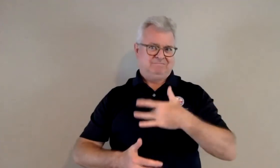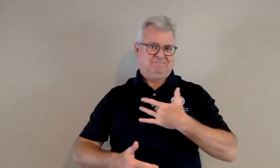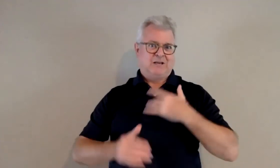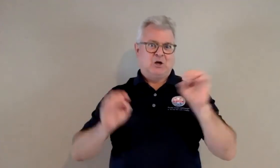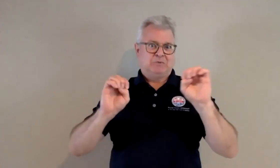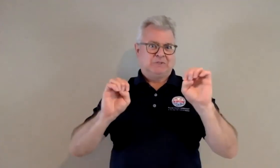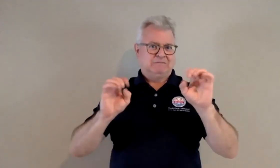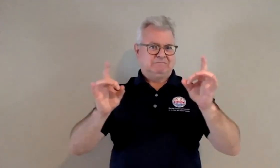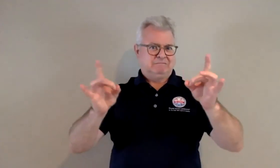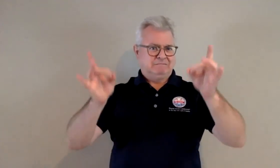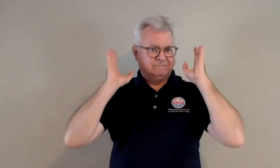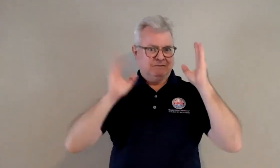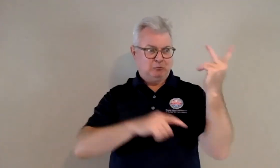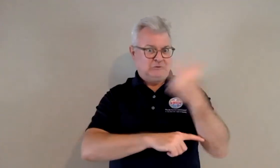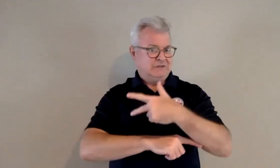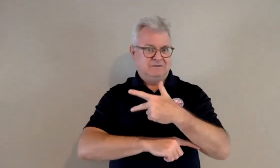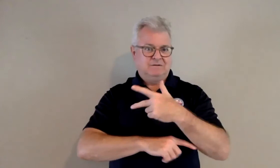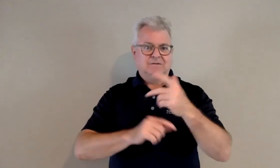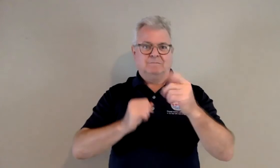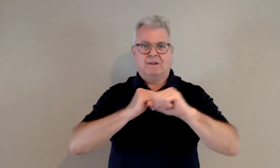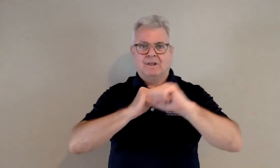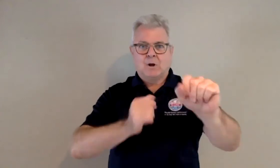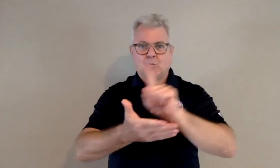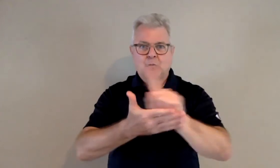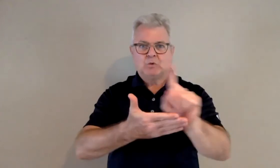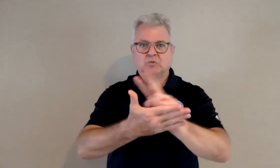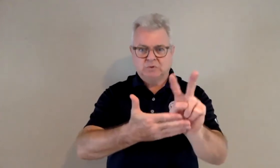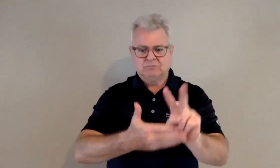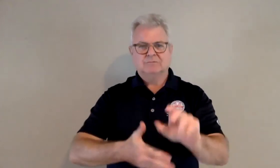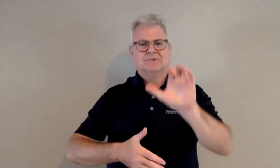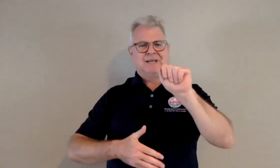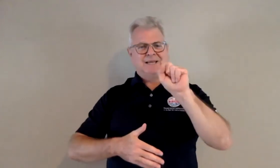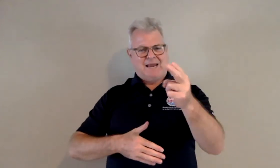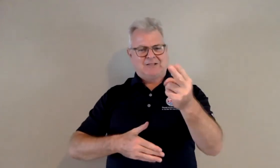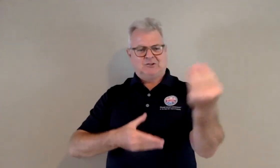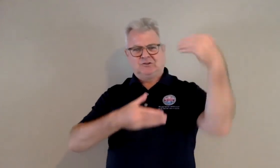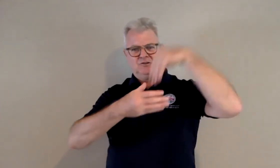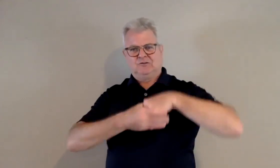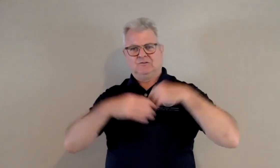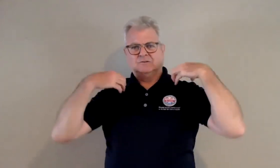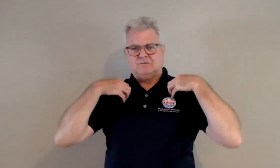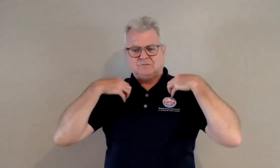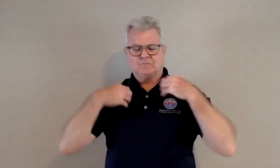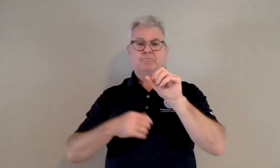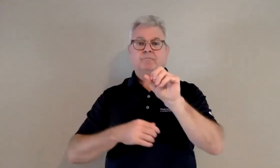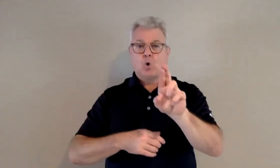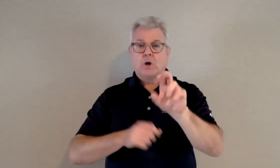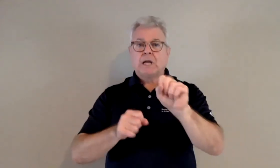3 days or up to a week in case of a severe disaster or emergency. So packing cash in